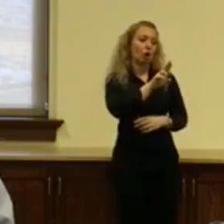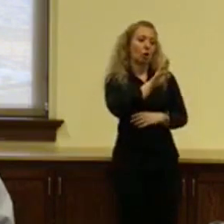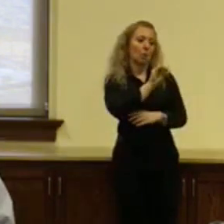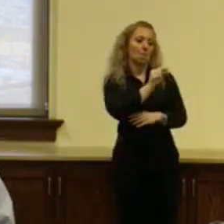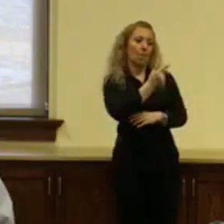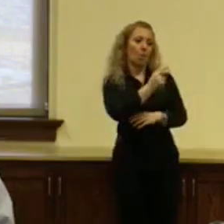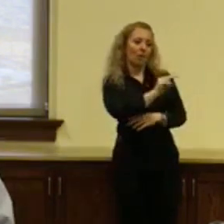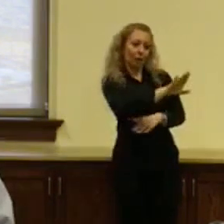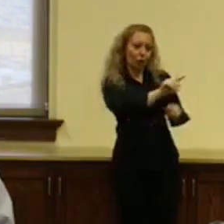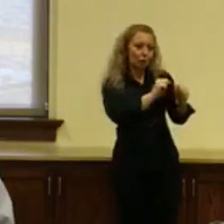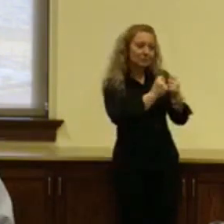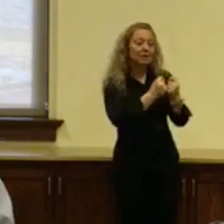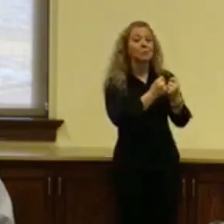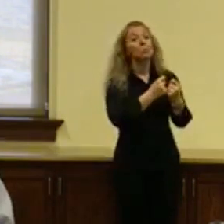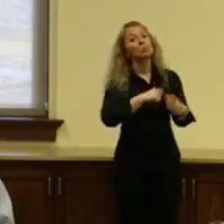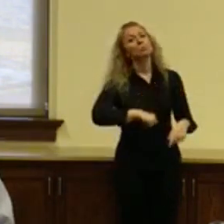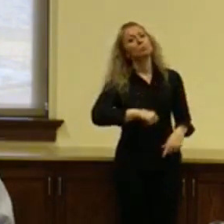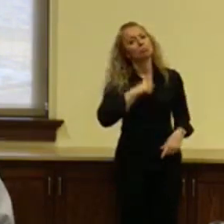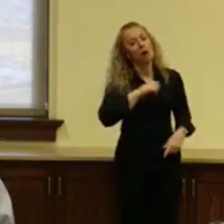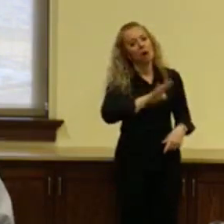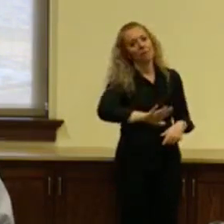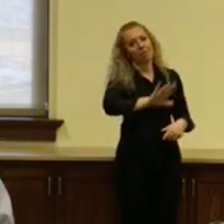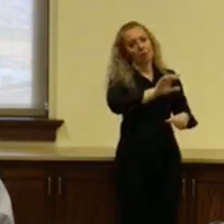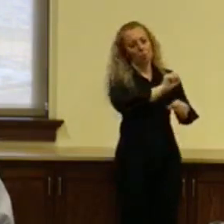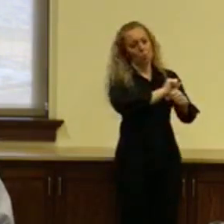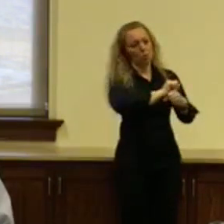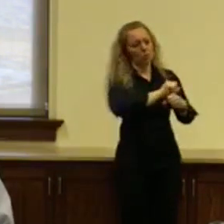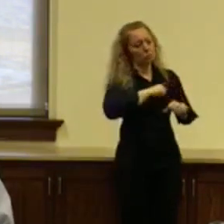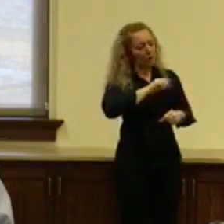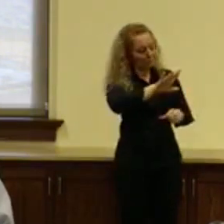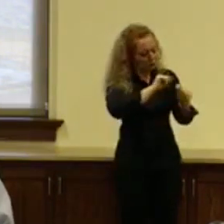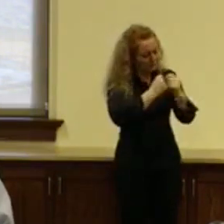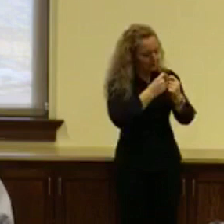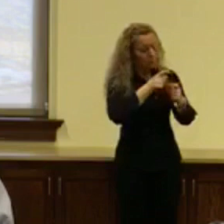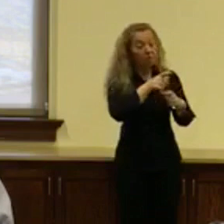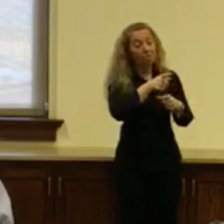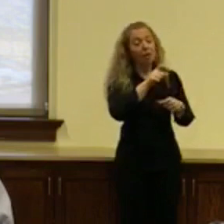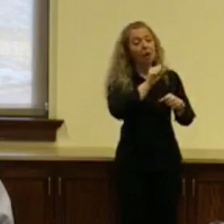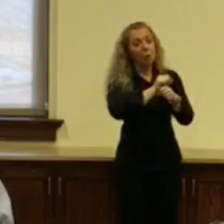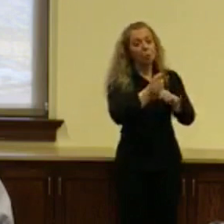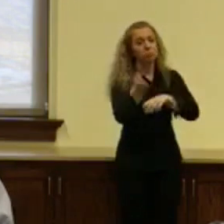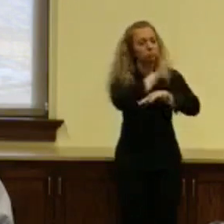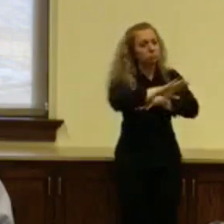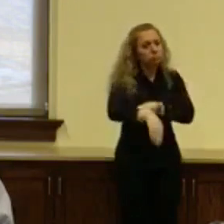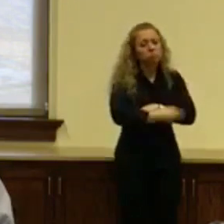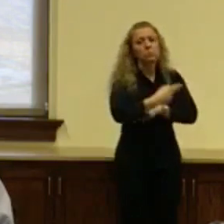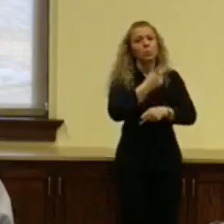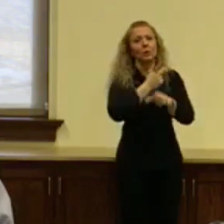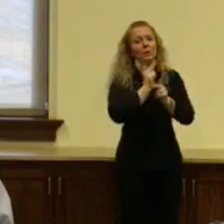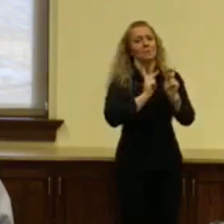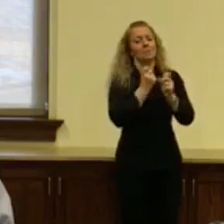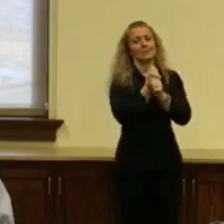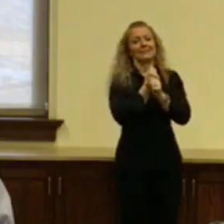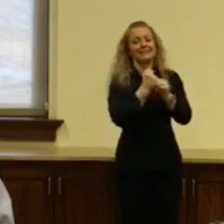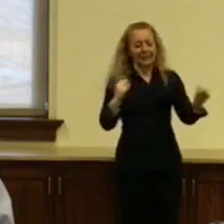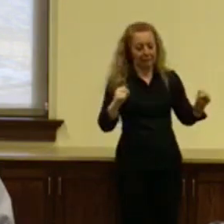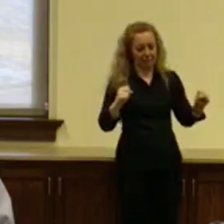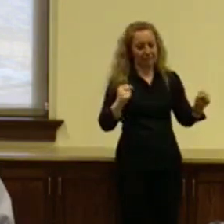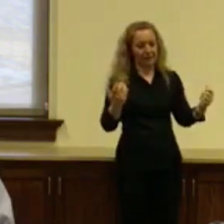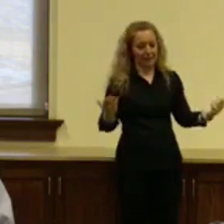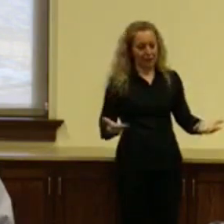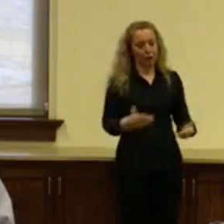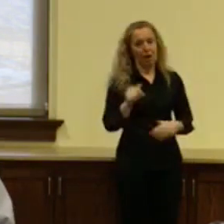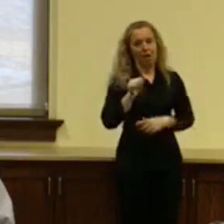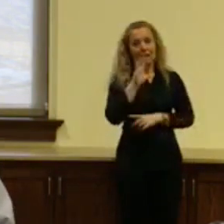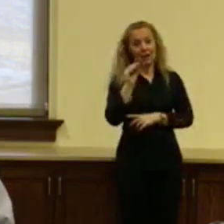her team. We're proud of the work that they're doing. They're working literally around the clock to try to keep people safe in this county